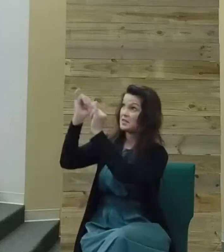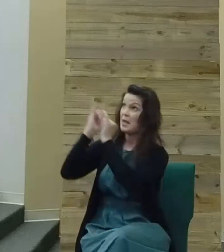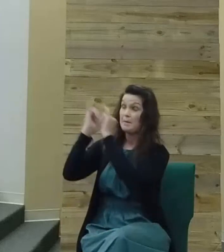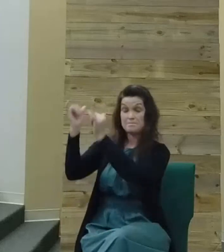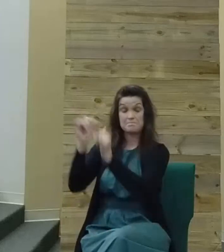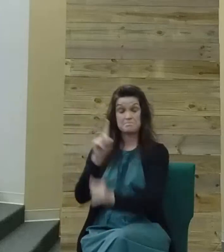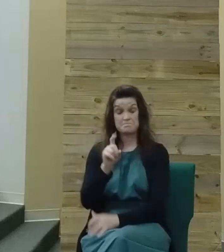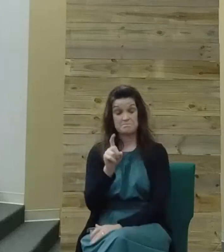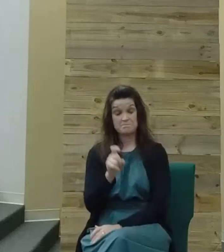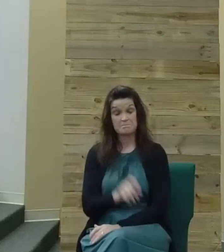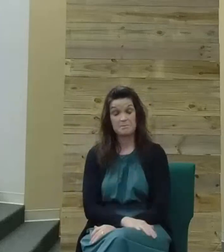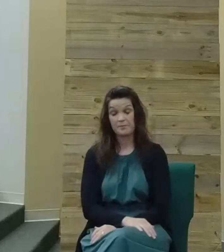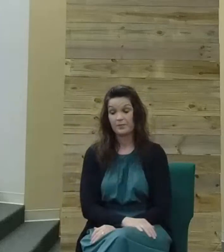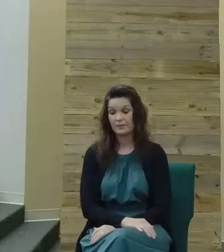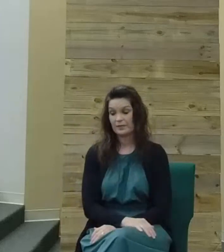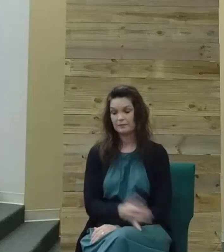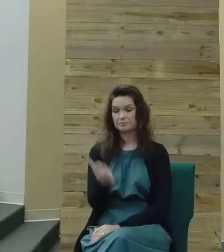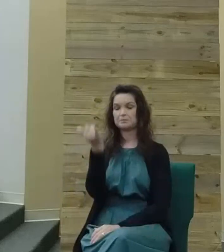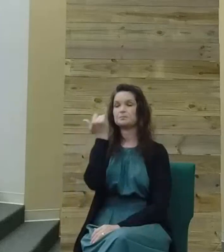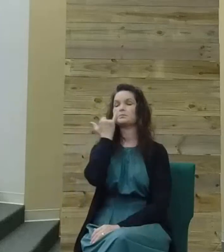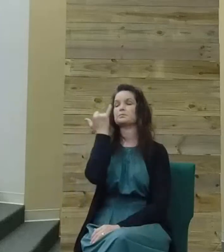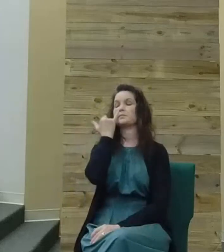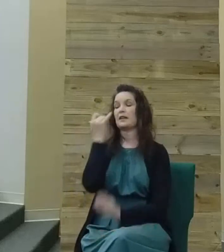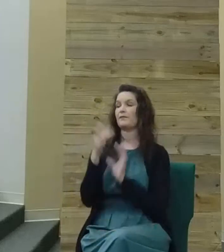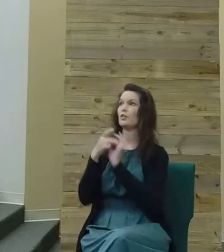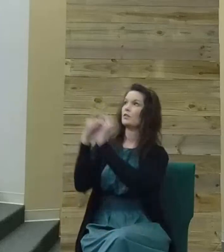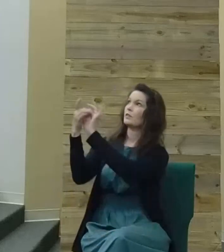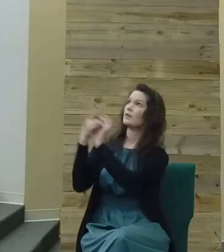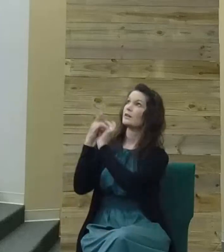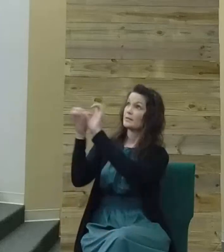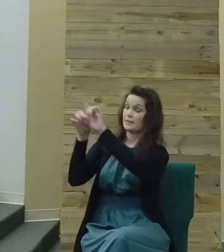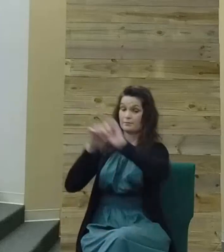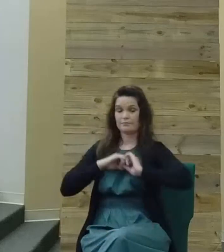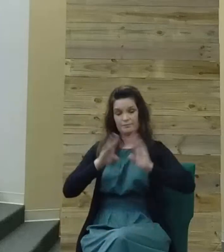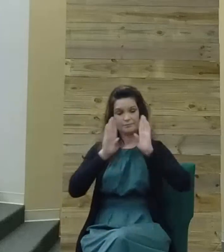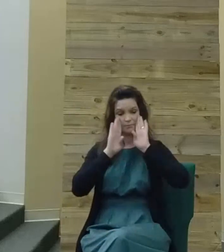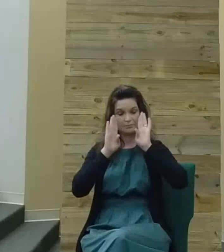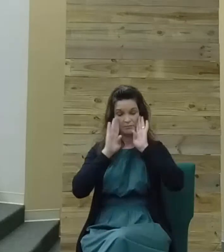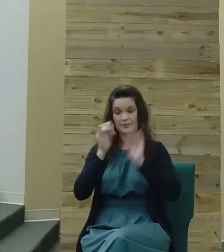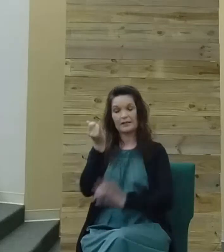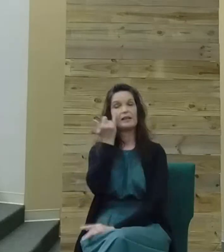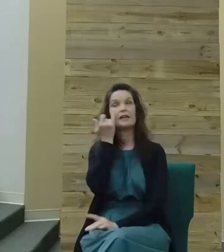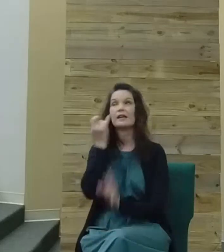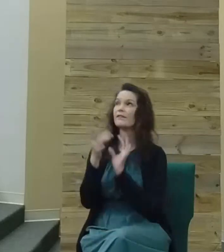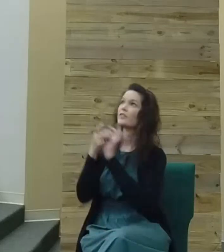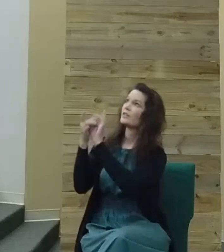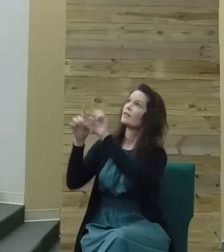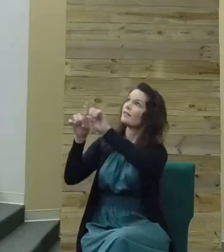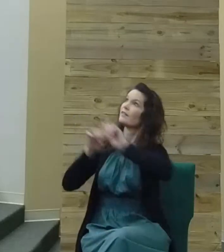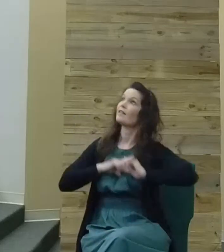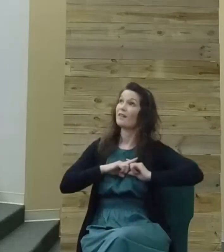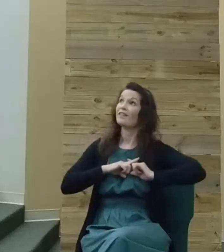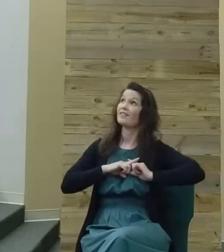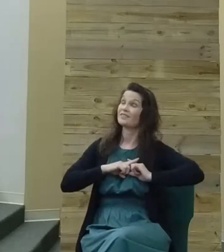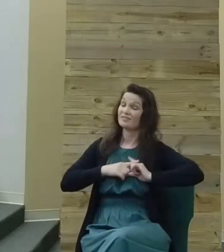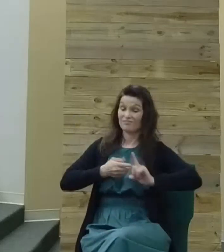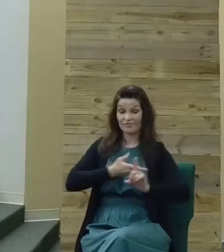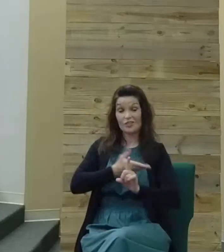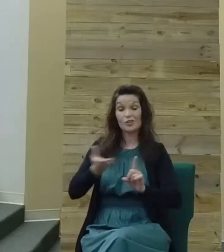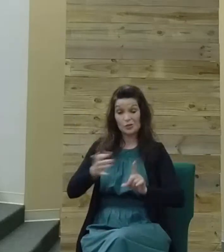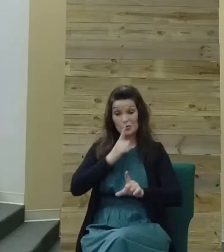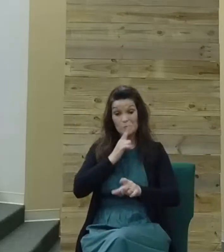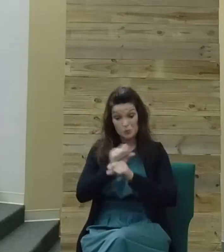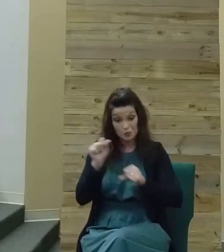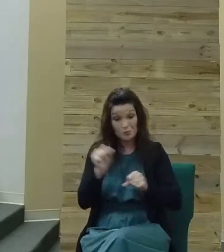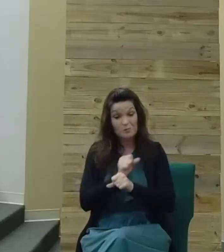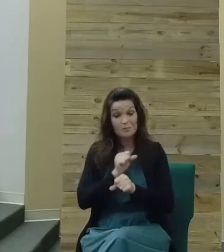what Christ would say? If you are reconciled to God, listen to me. If you are reconciled to God, you are